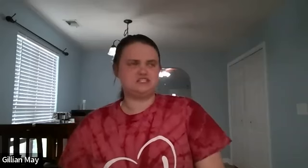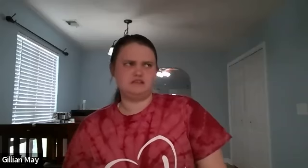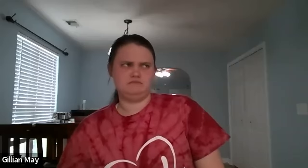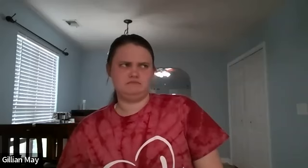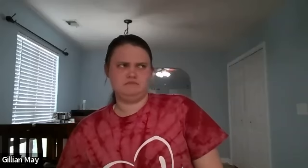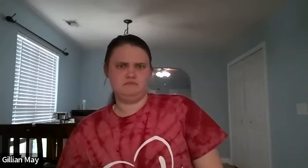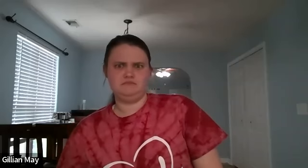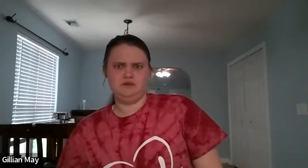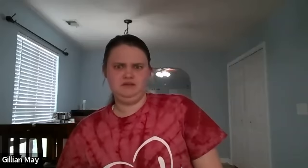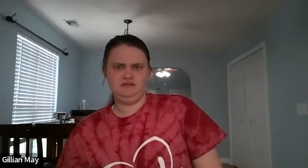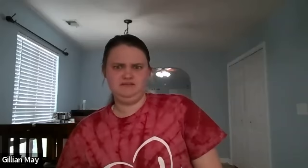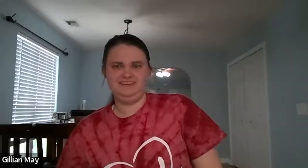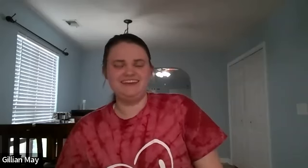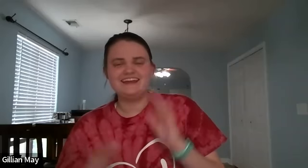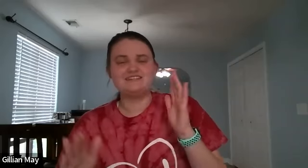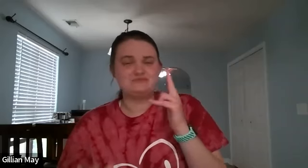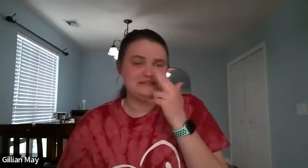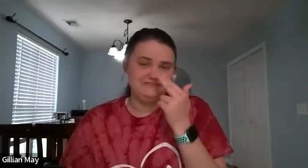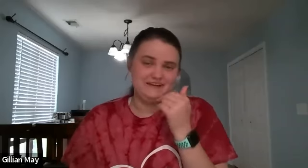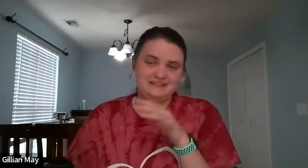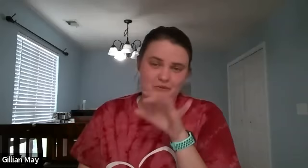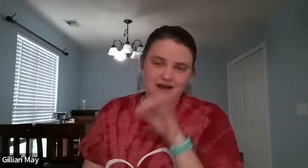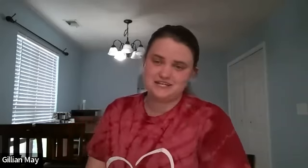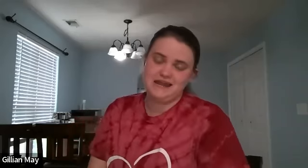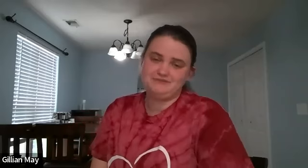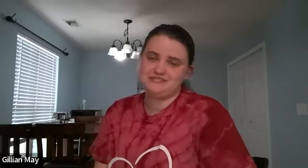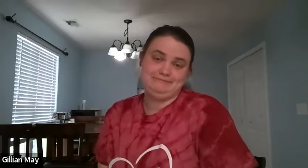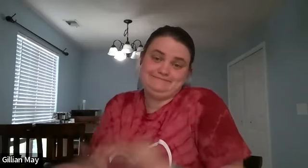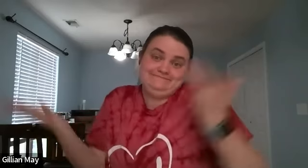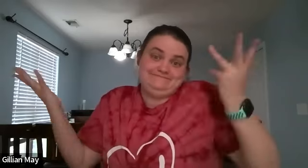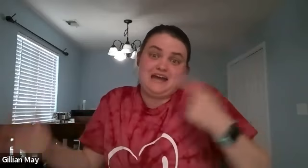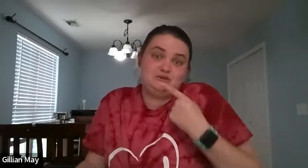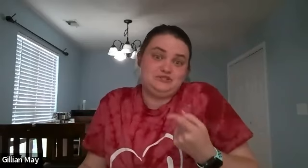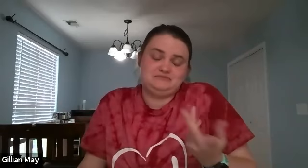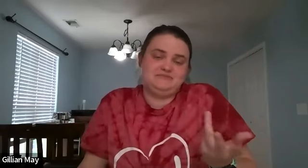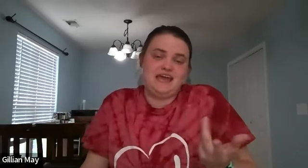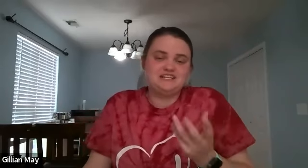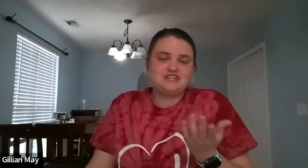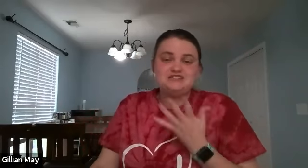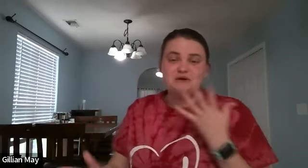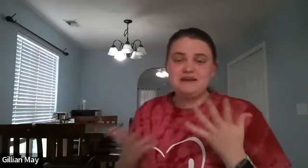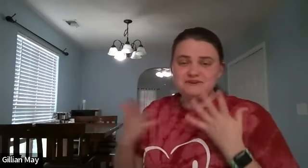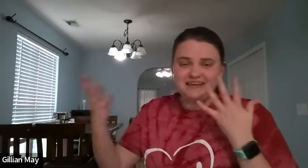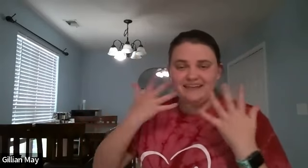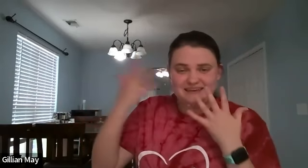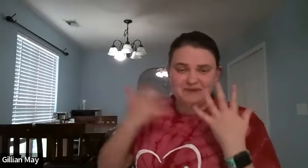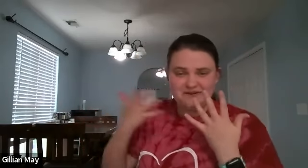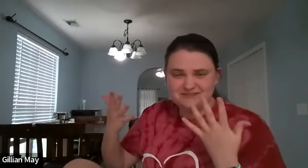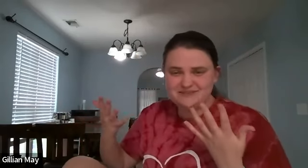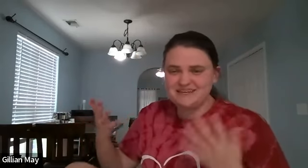like, and it's really funny to watch. And I'm just like, I told you. And I don't ever get like embarrassed with it, because I'm